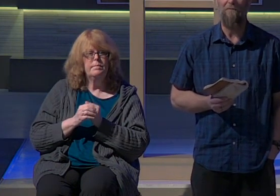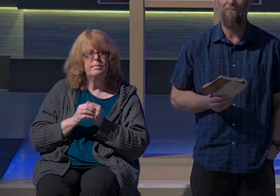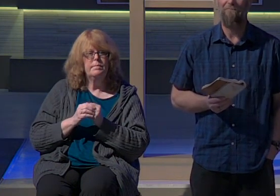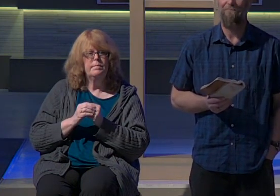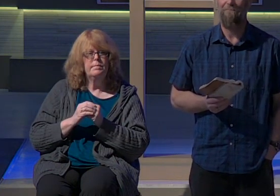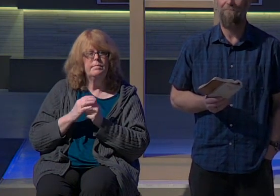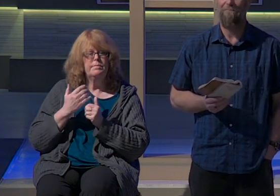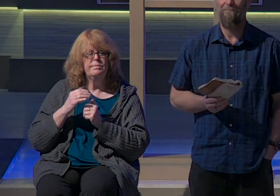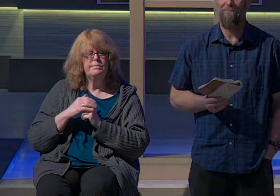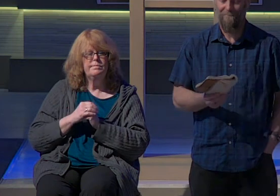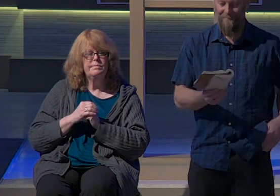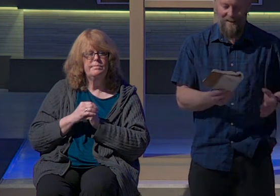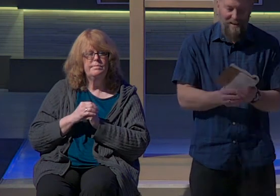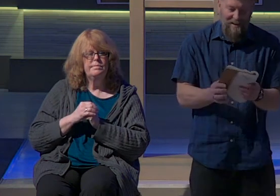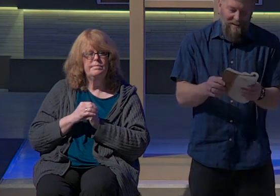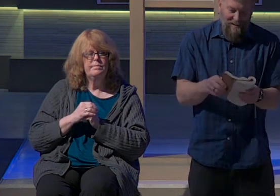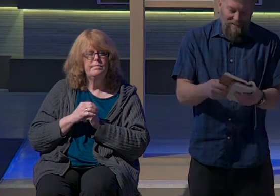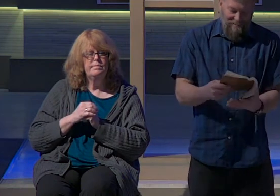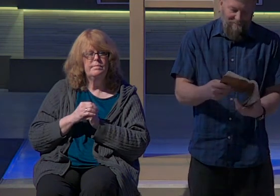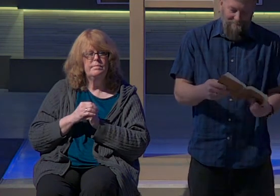Wow.